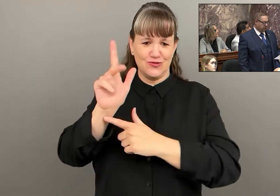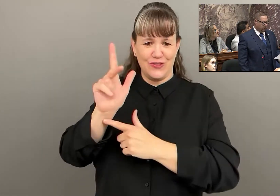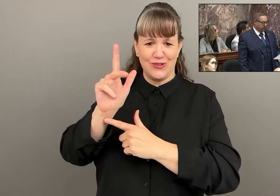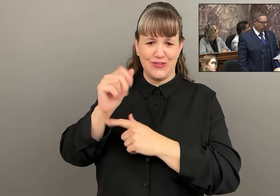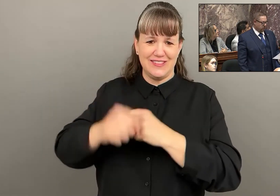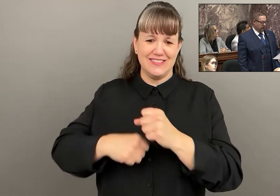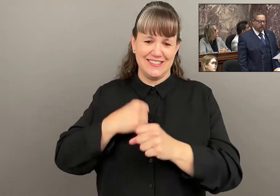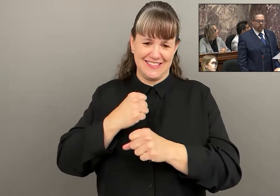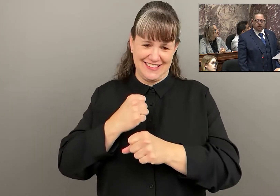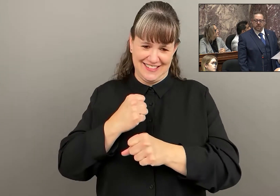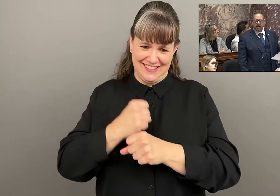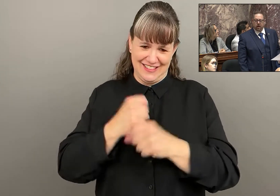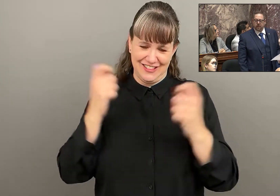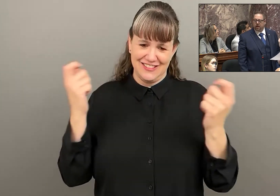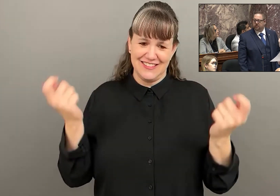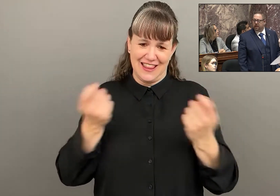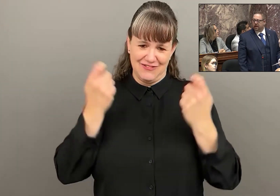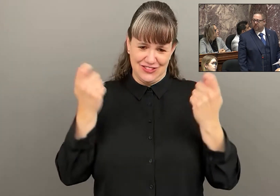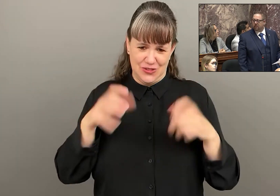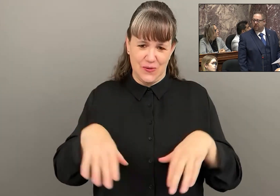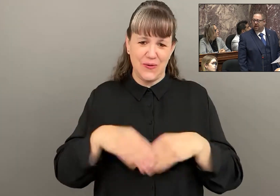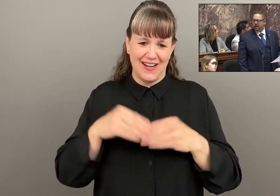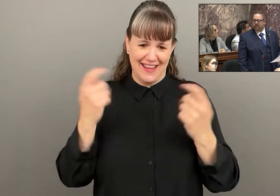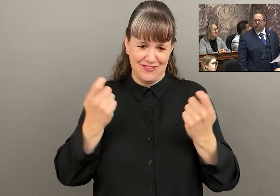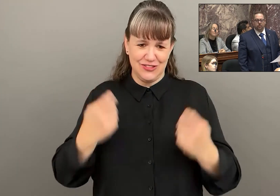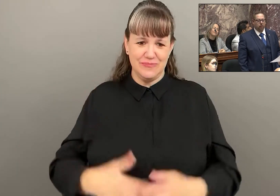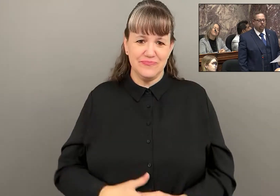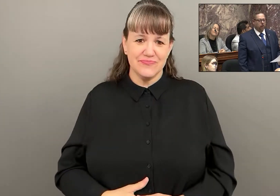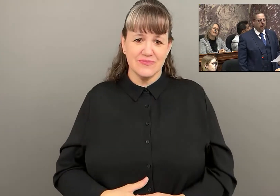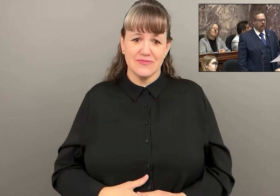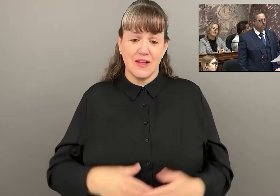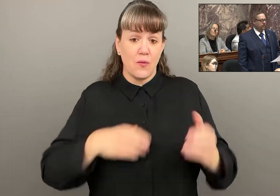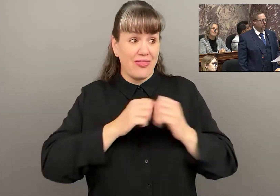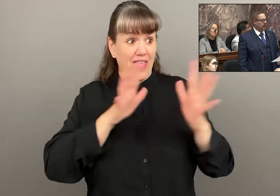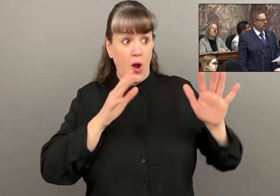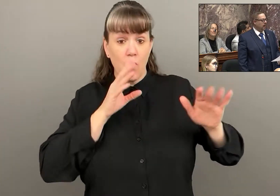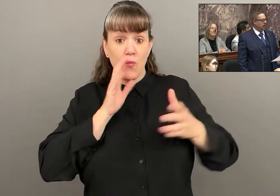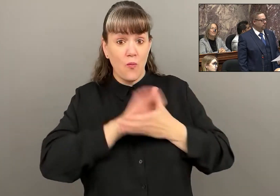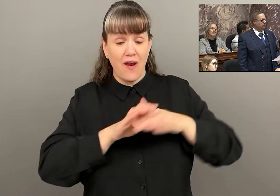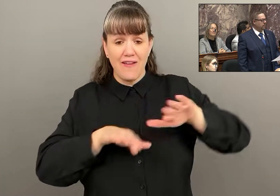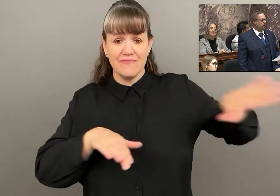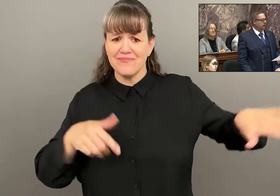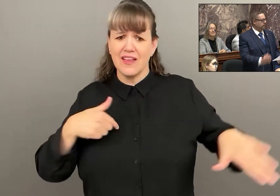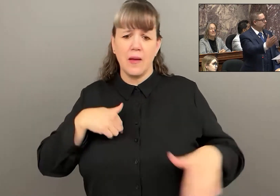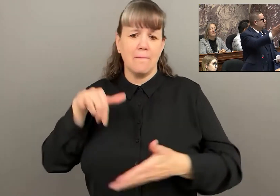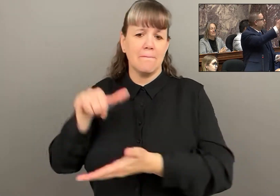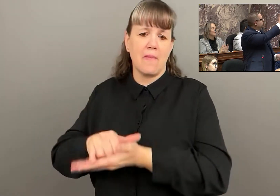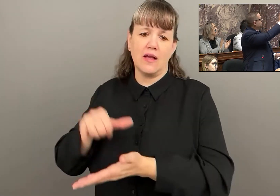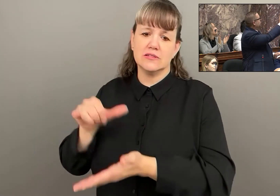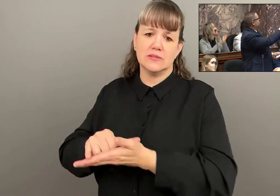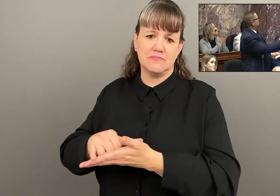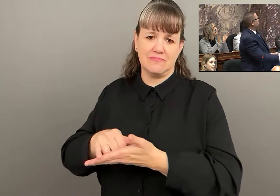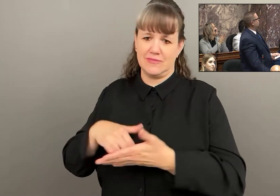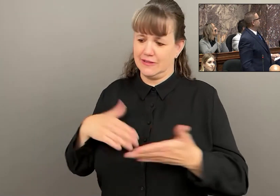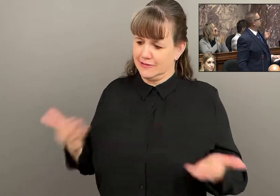is, without her love and her strength, I wouldn't be standing here in this house today. So she's an important part of my life, and let's make her feel welcome.